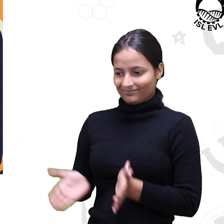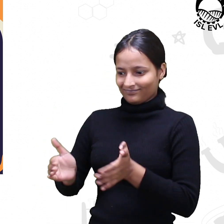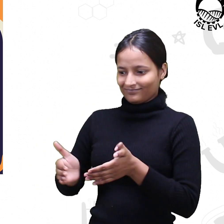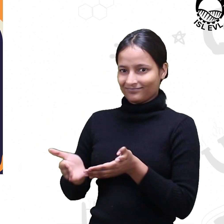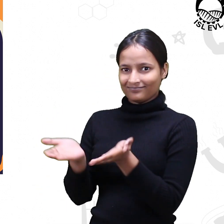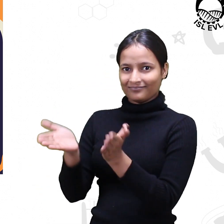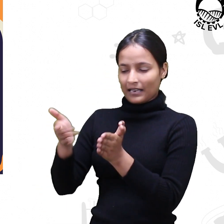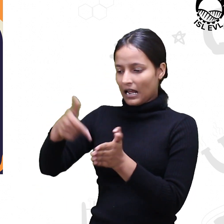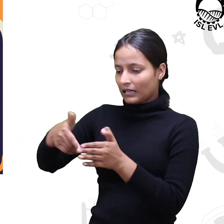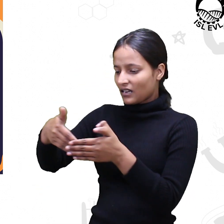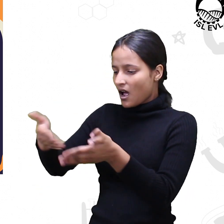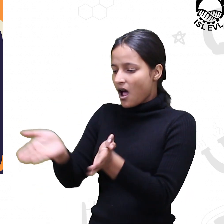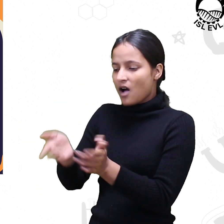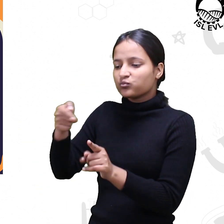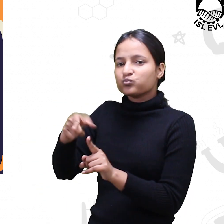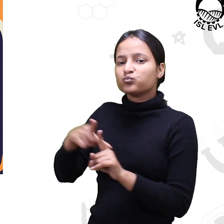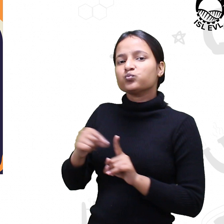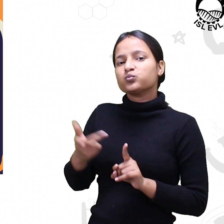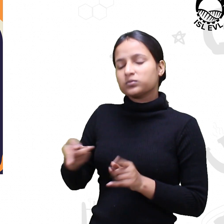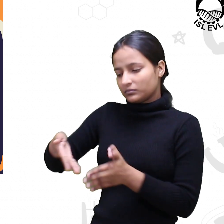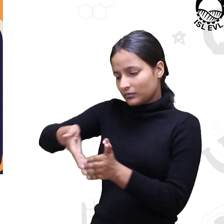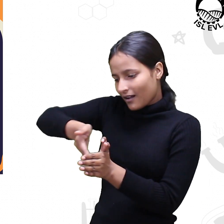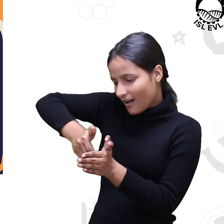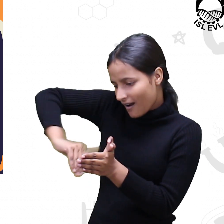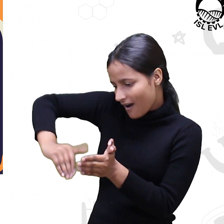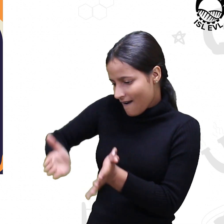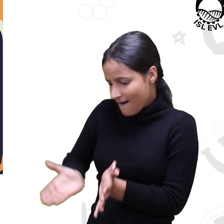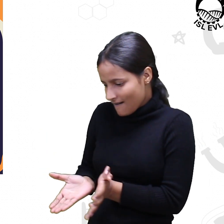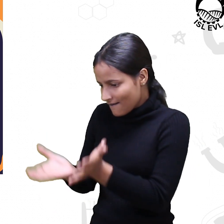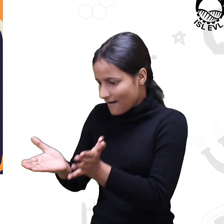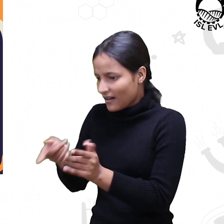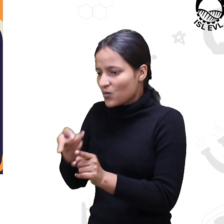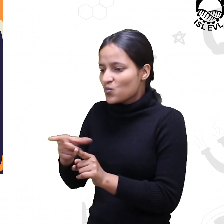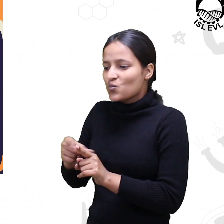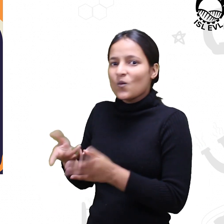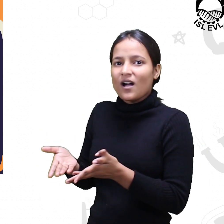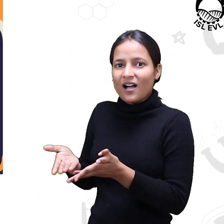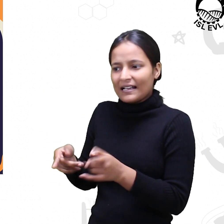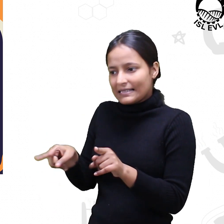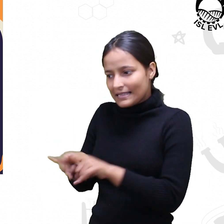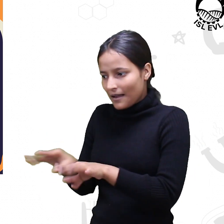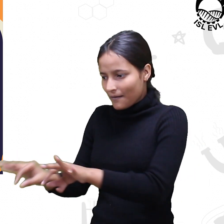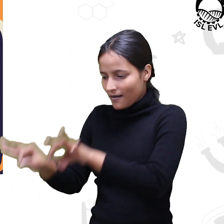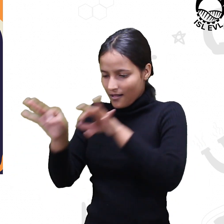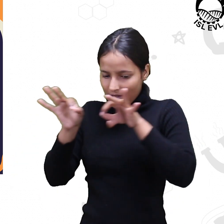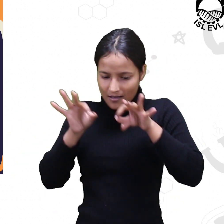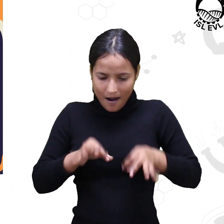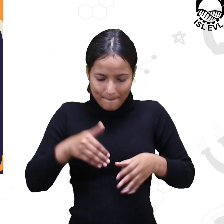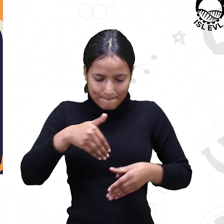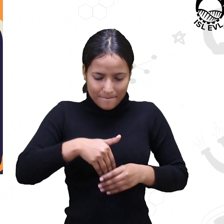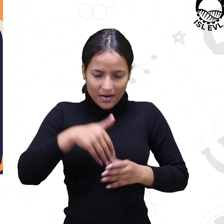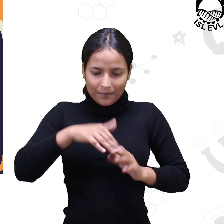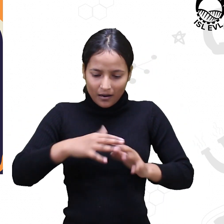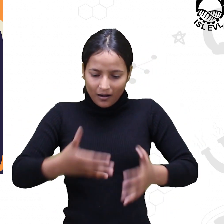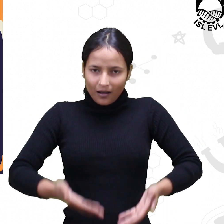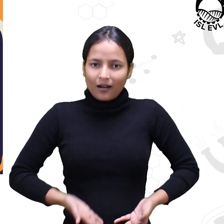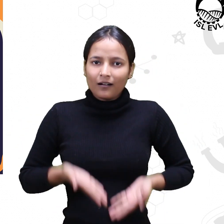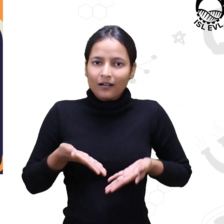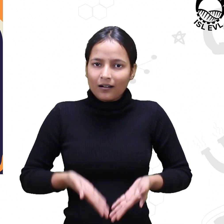shape when there is a certain pressure applied to it. And now, if we want a bone or a joint in the body